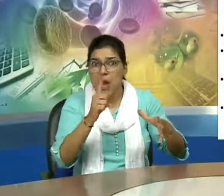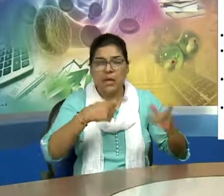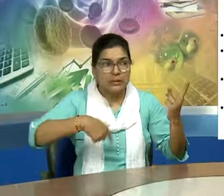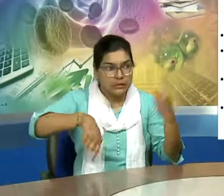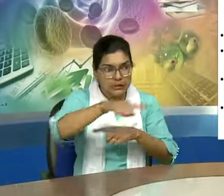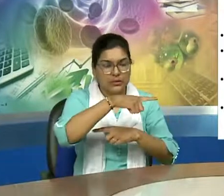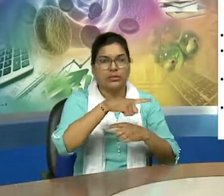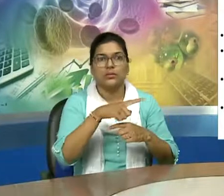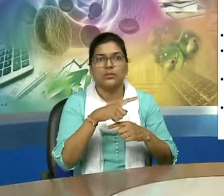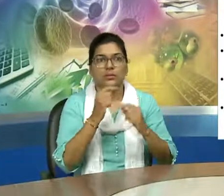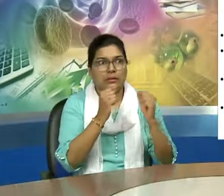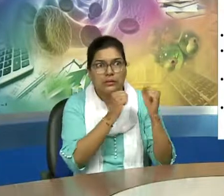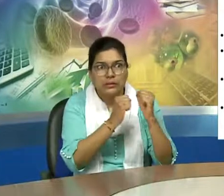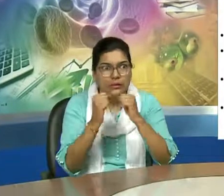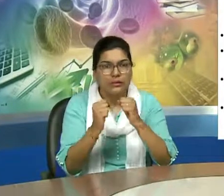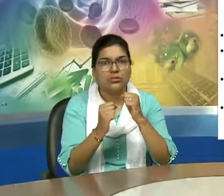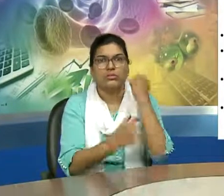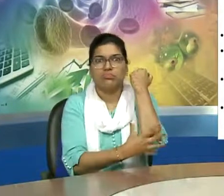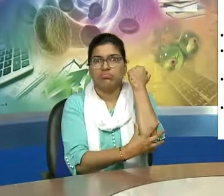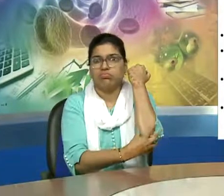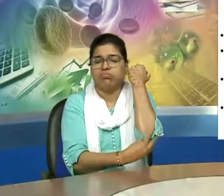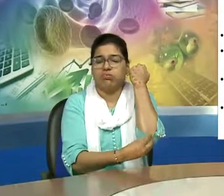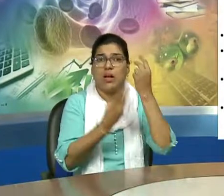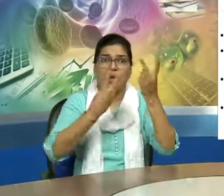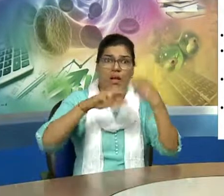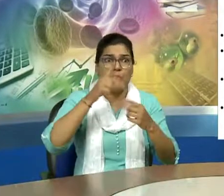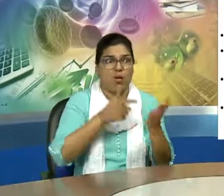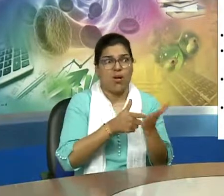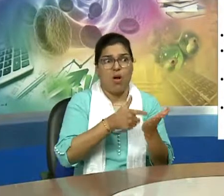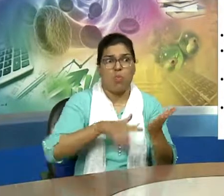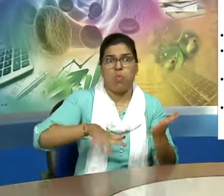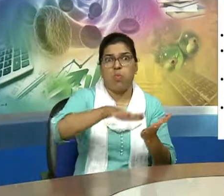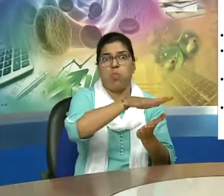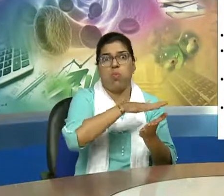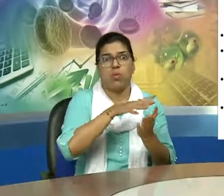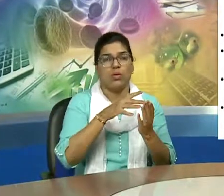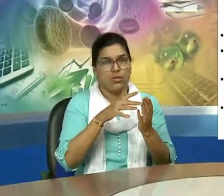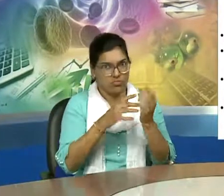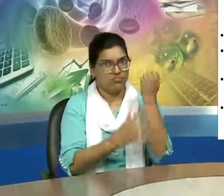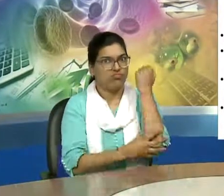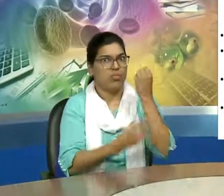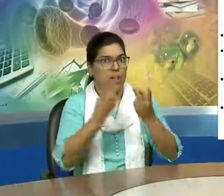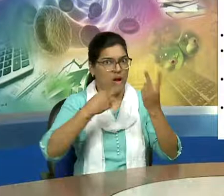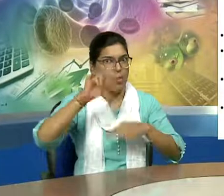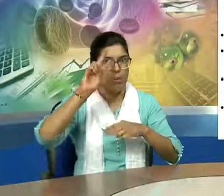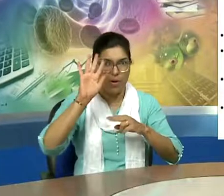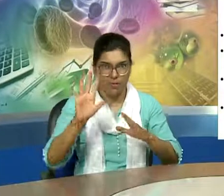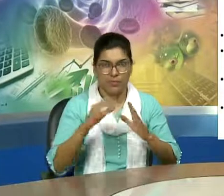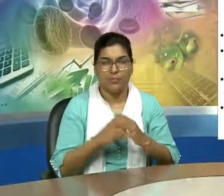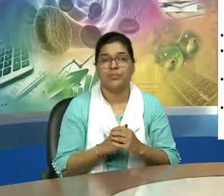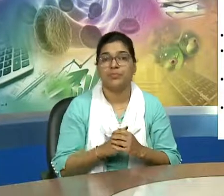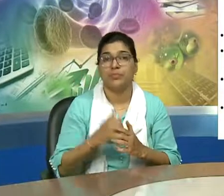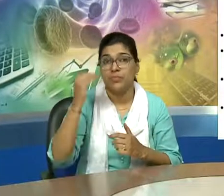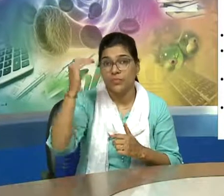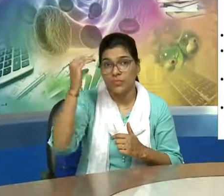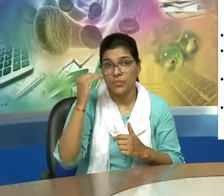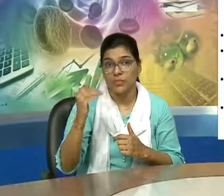They move towards cities because in villages they don't find jobs